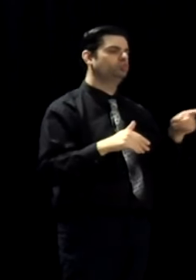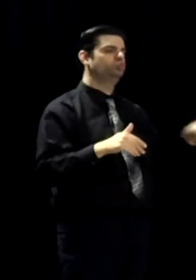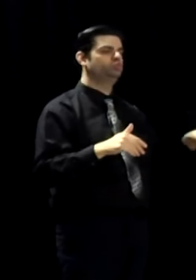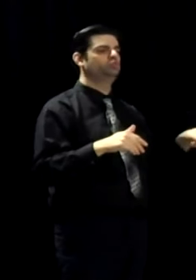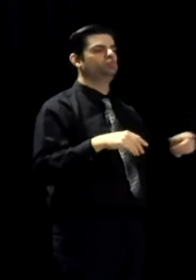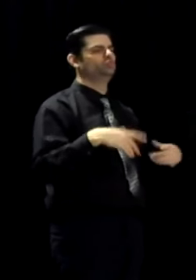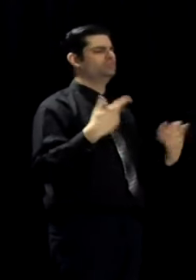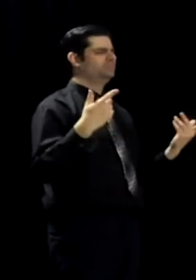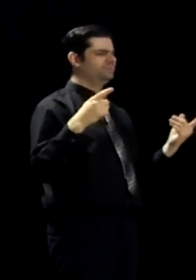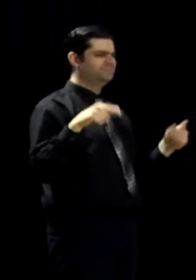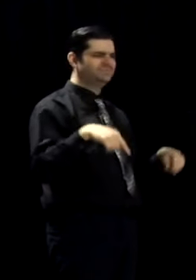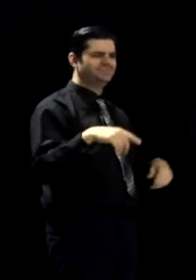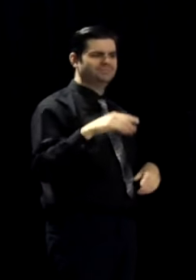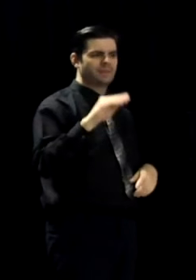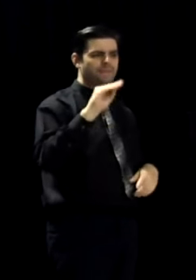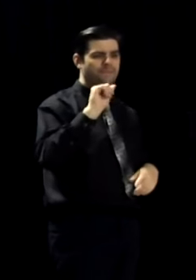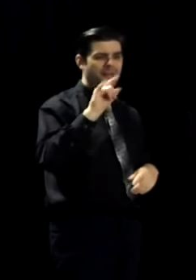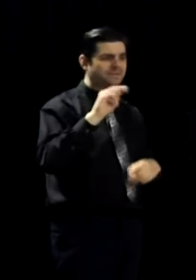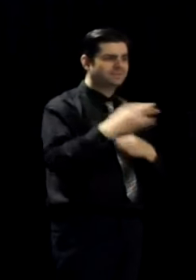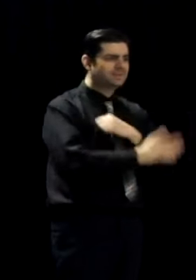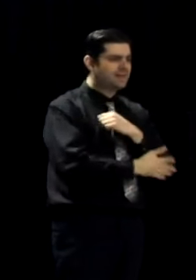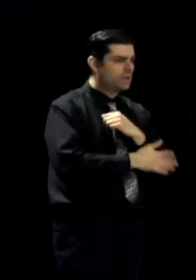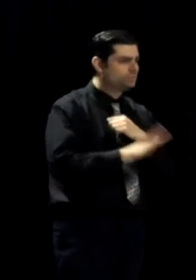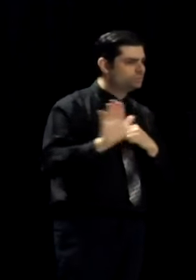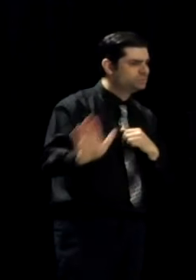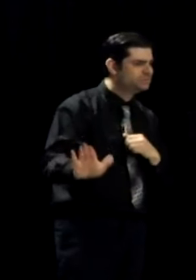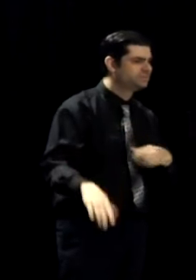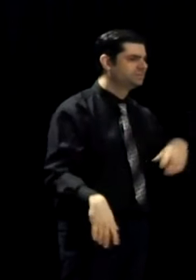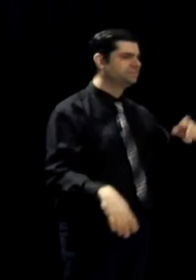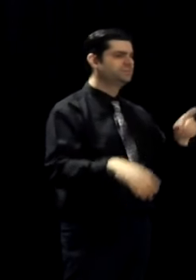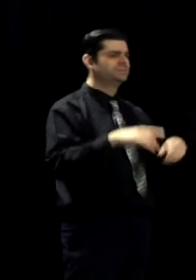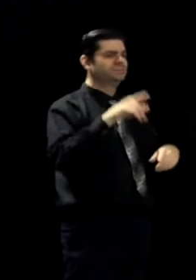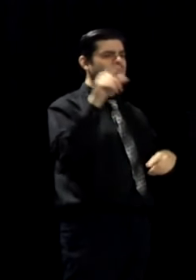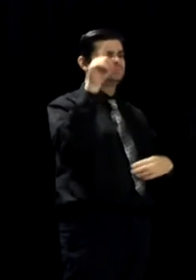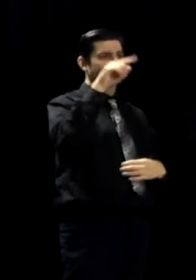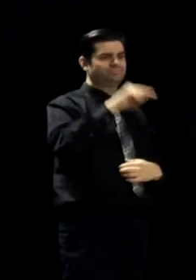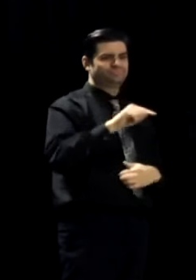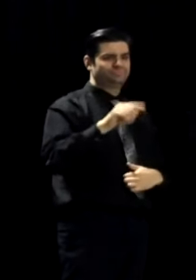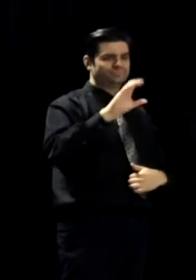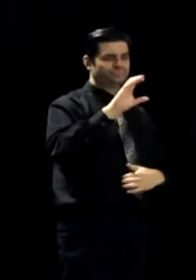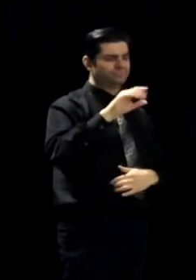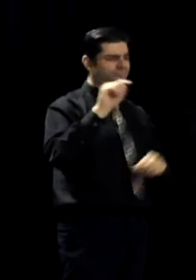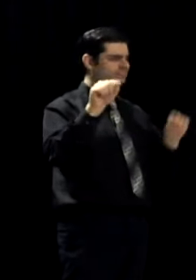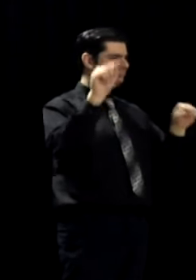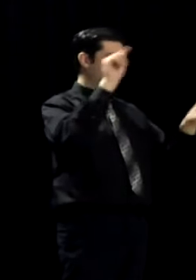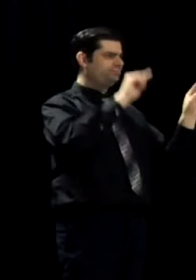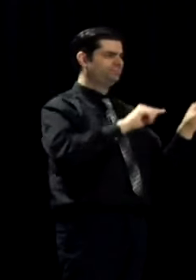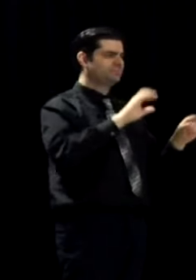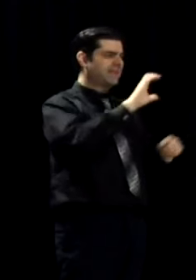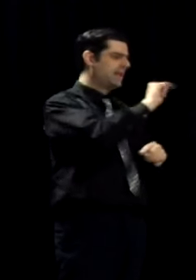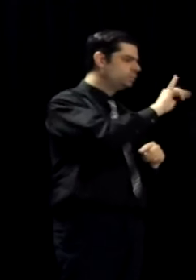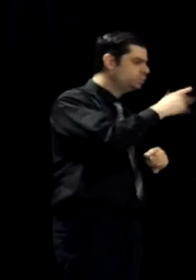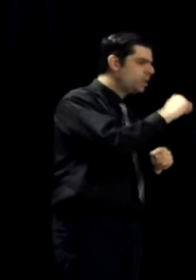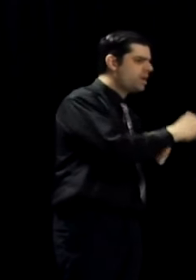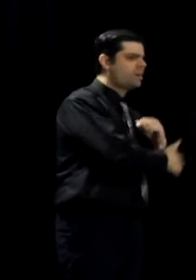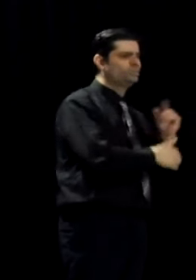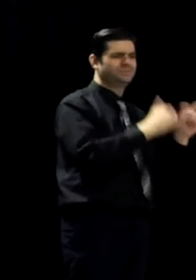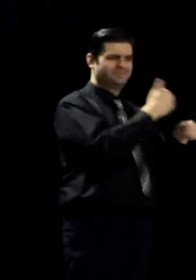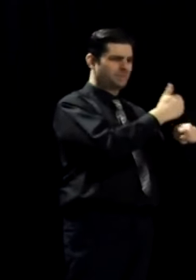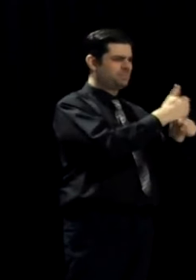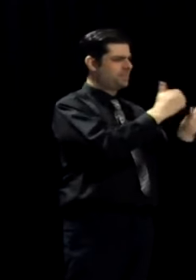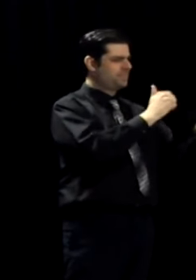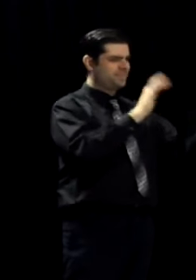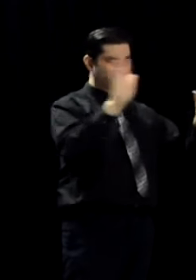Oswego County. So if you are symptomatic, you'll get a test. Your primary care providers all have